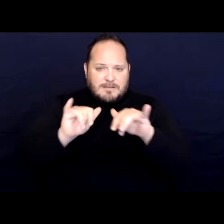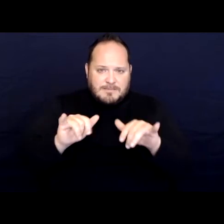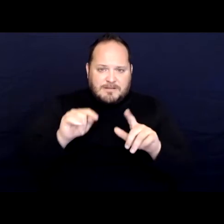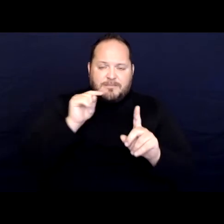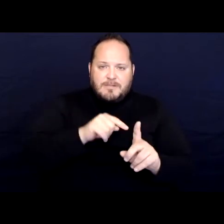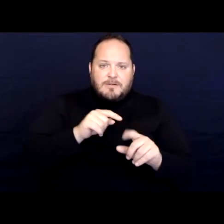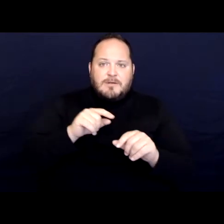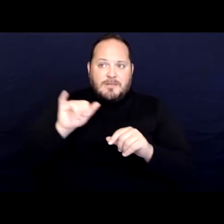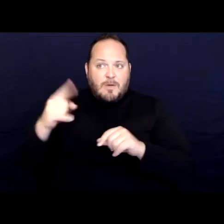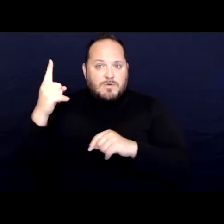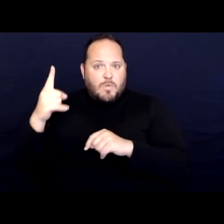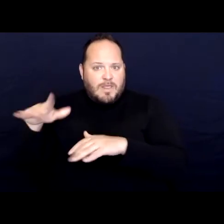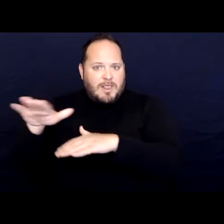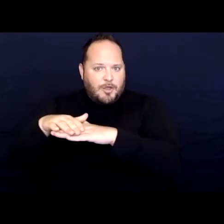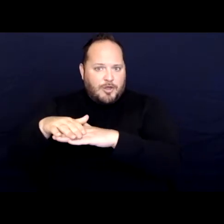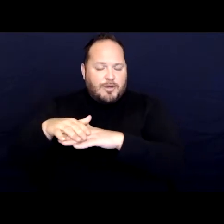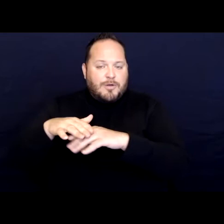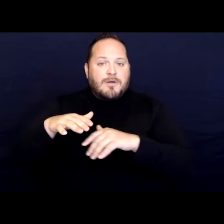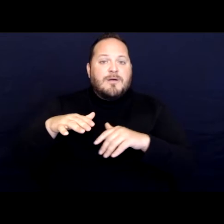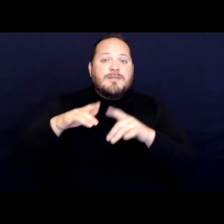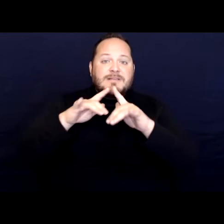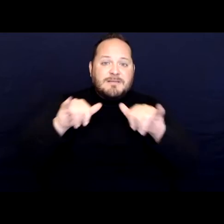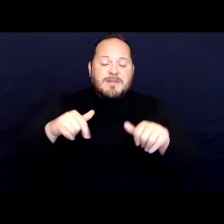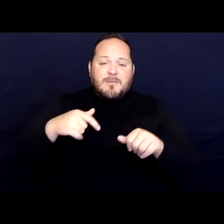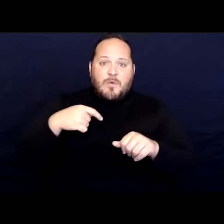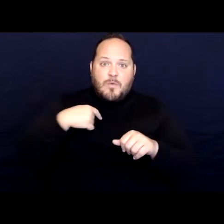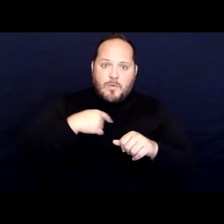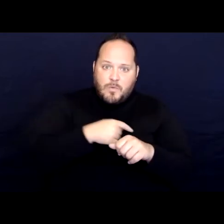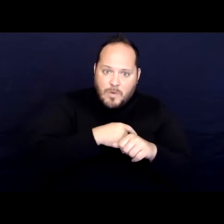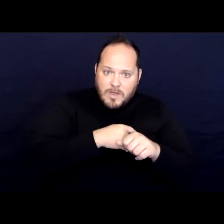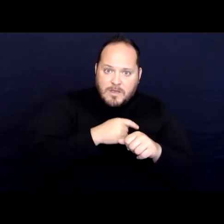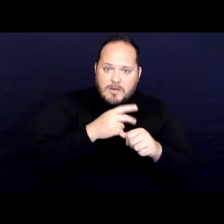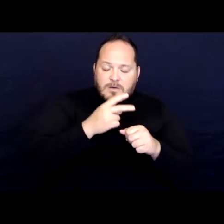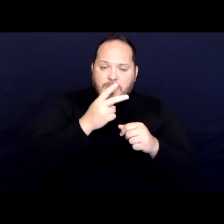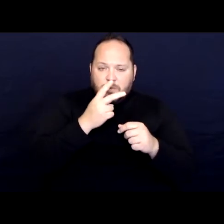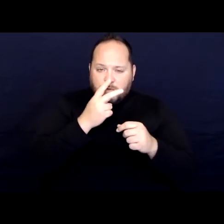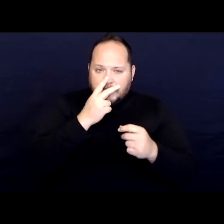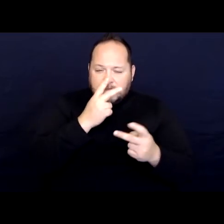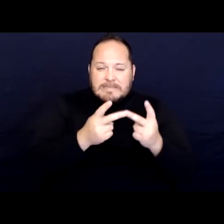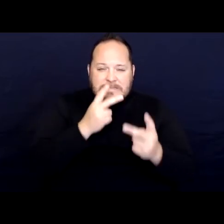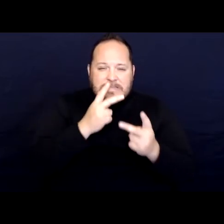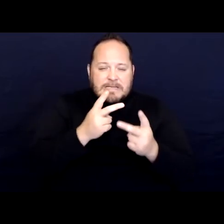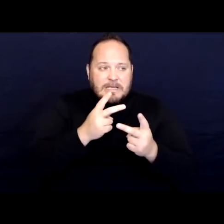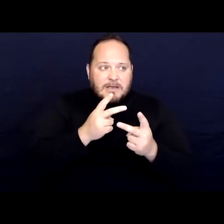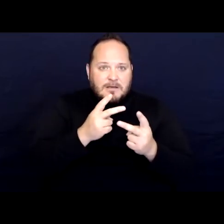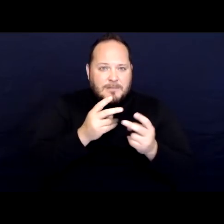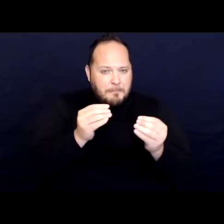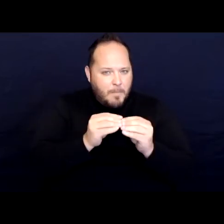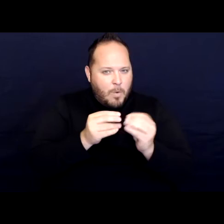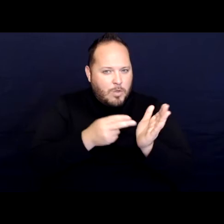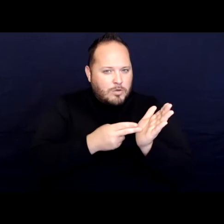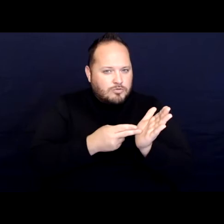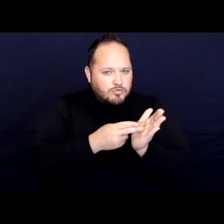sort of layer, but on top of it, we were seeing a lot more truths sort of